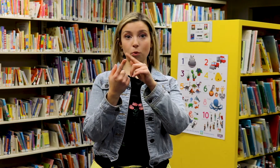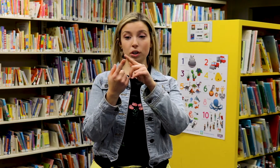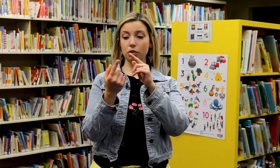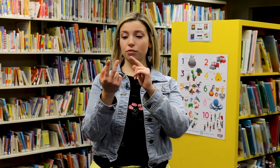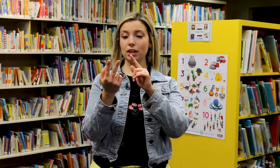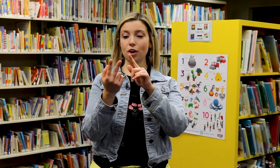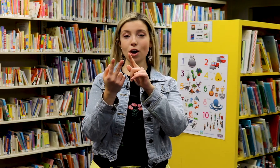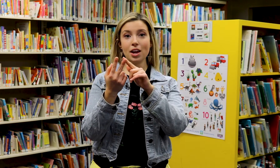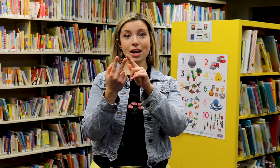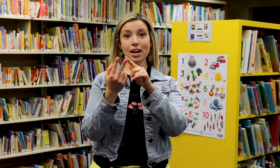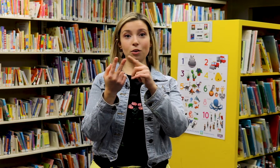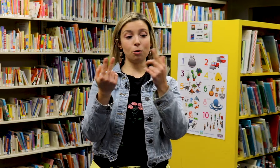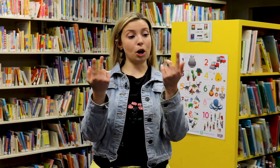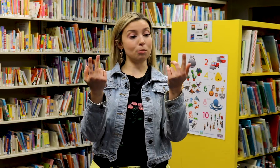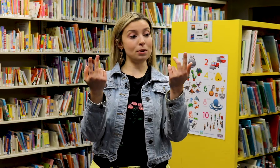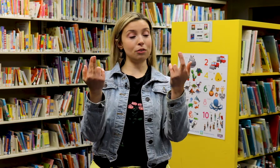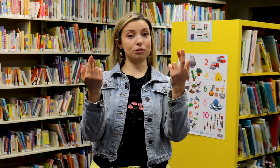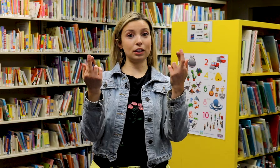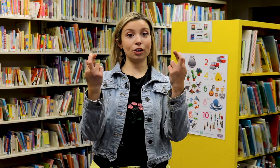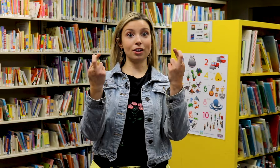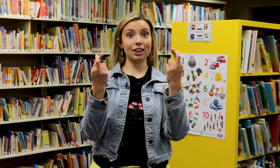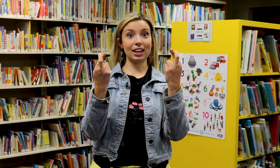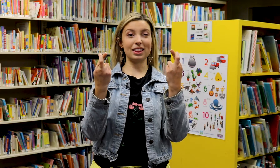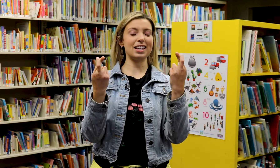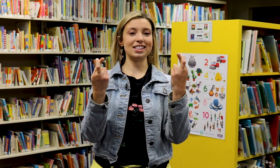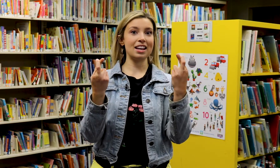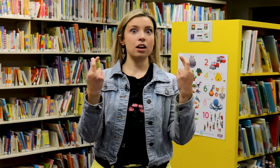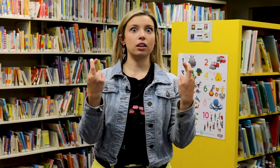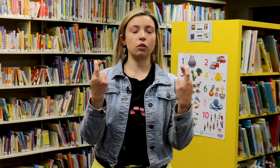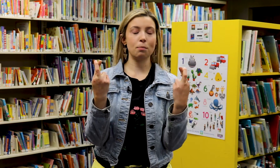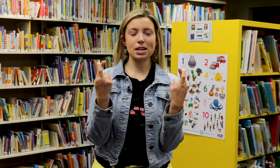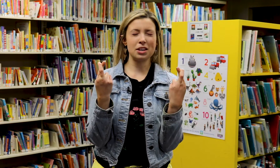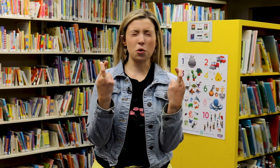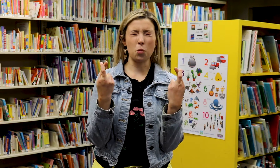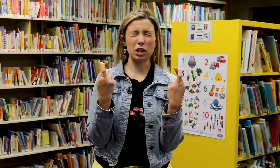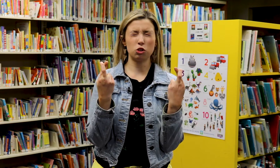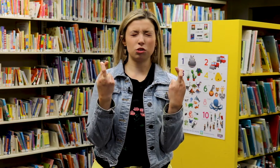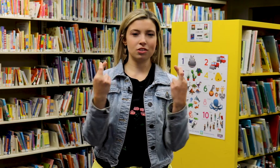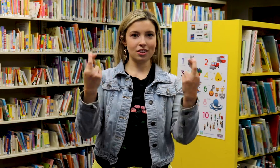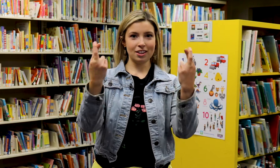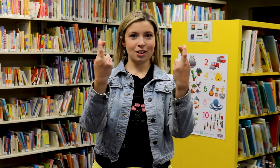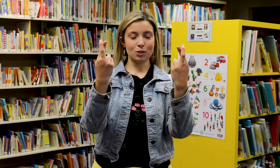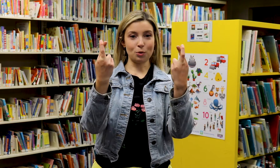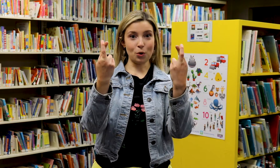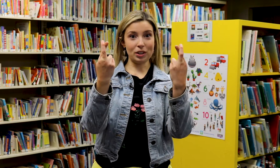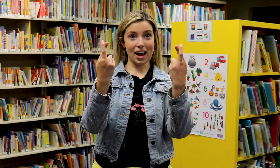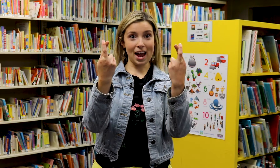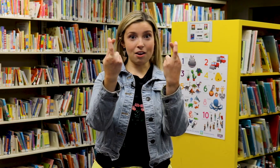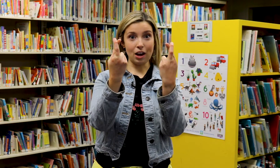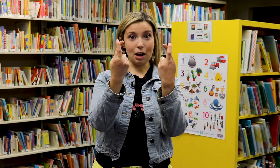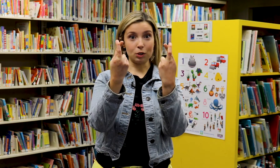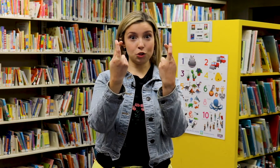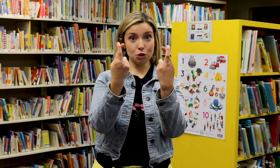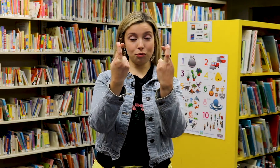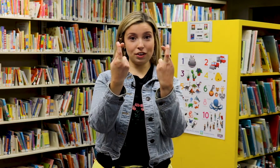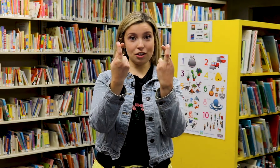pointer finger and our middle finger like this, like we're making a wish. So we're going to have our two